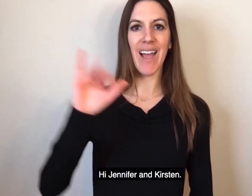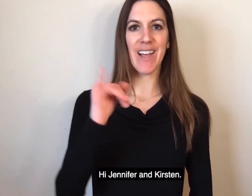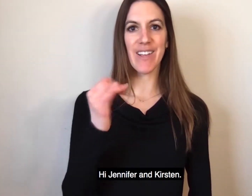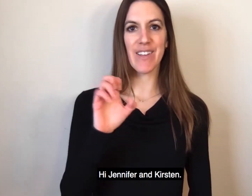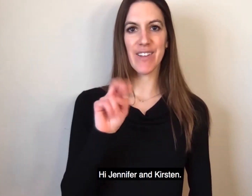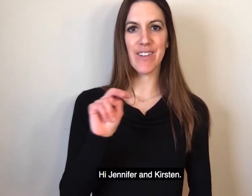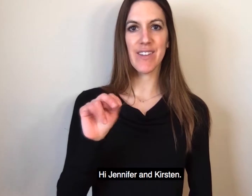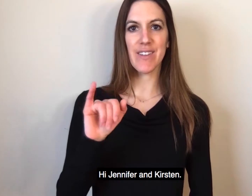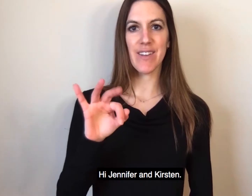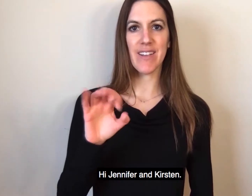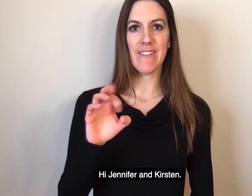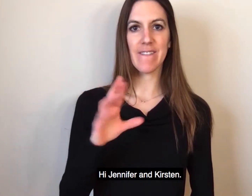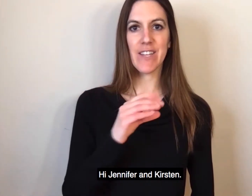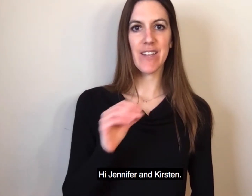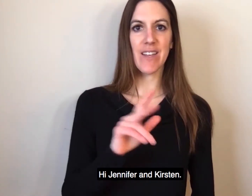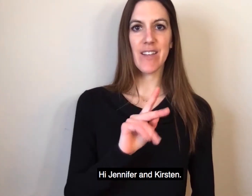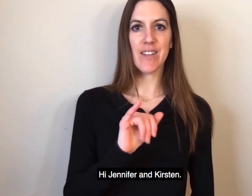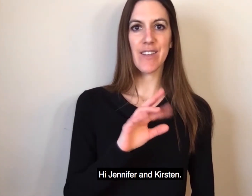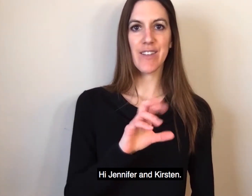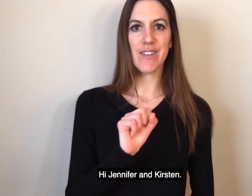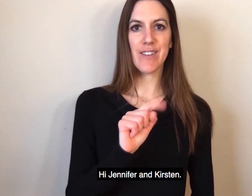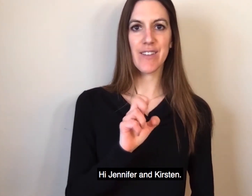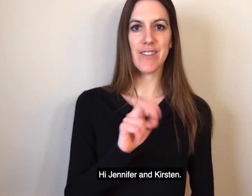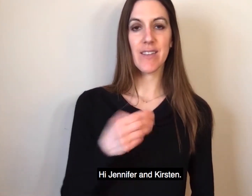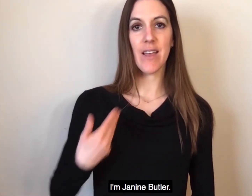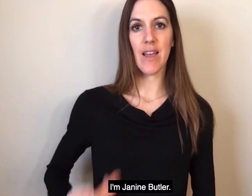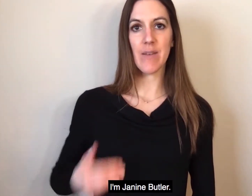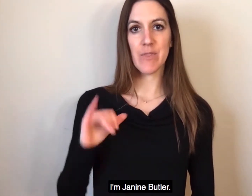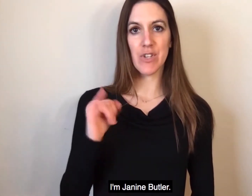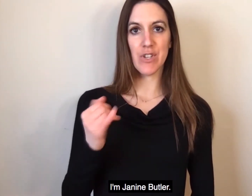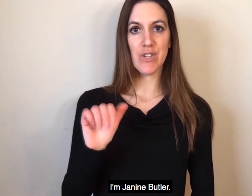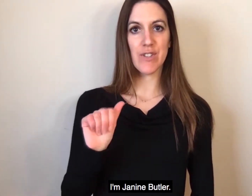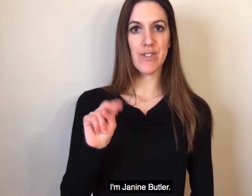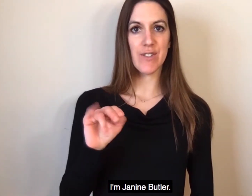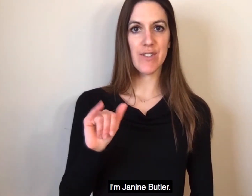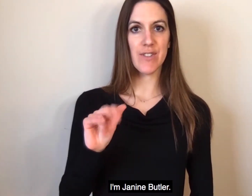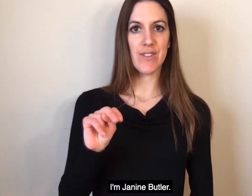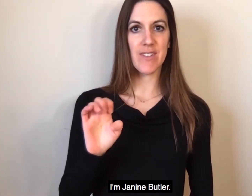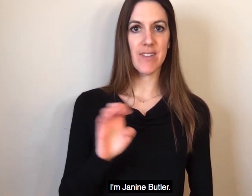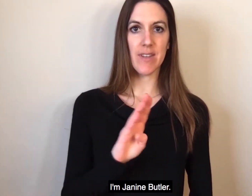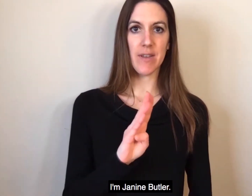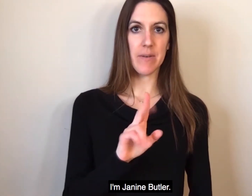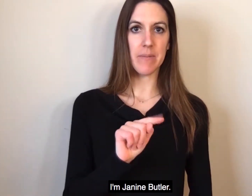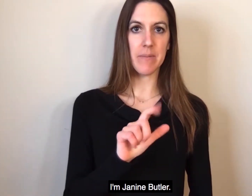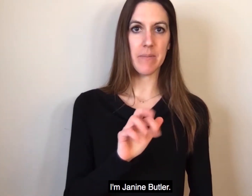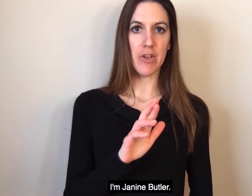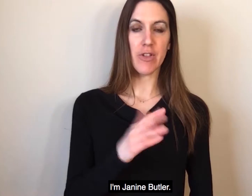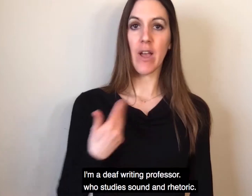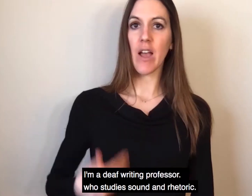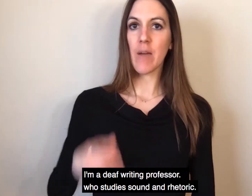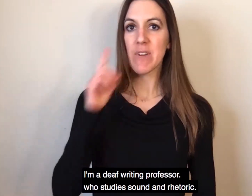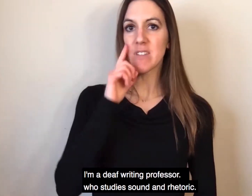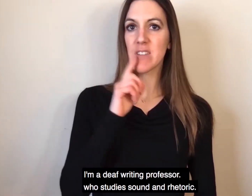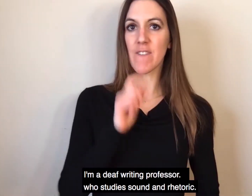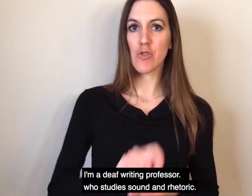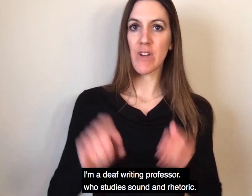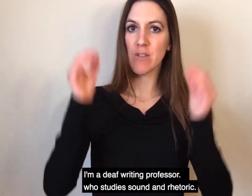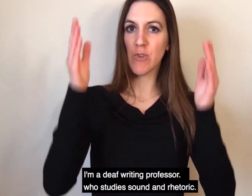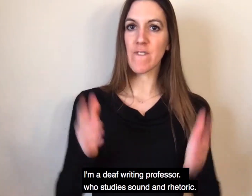Hi, Jennifer and Kirsten. I'm Janine Butler. I'm a deaf writing